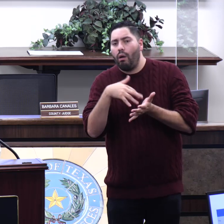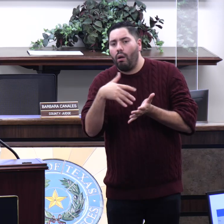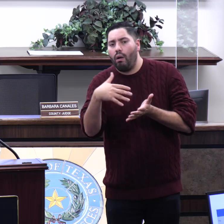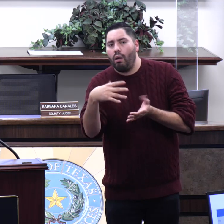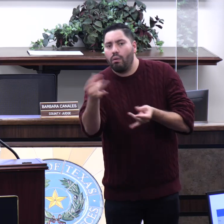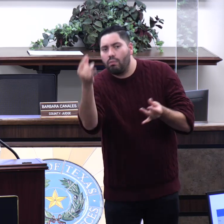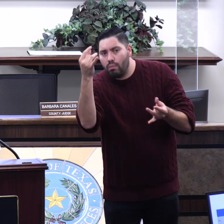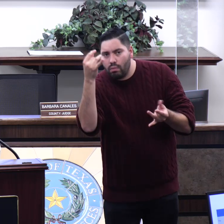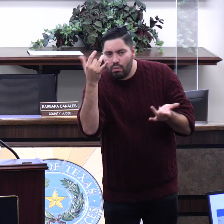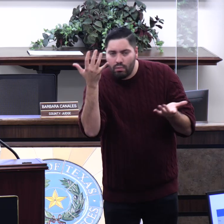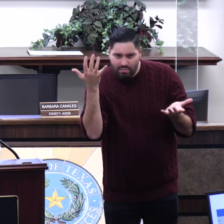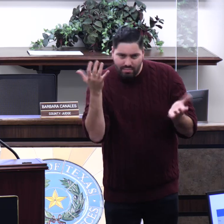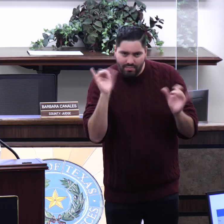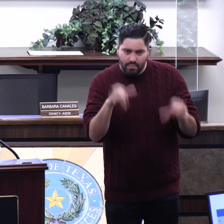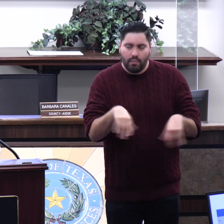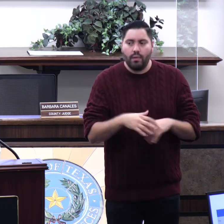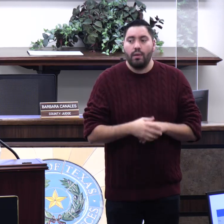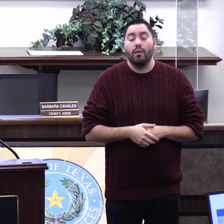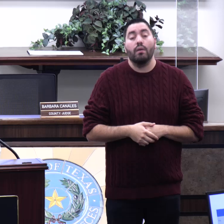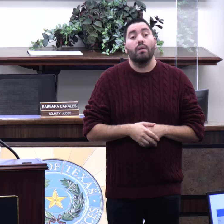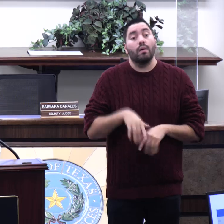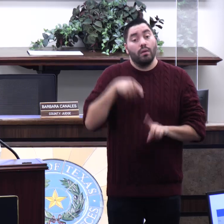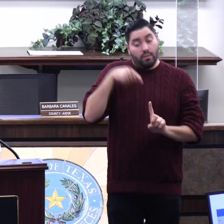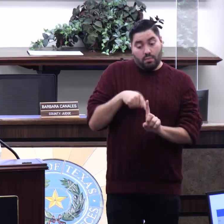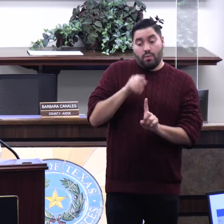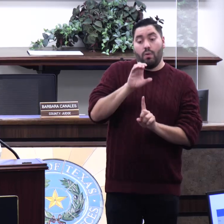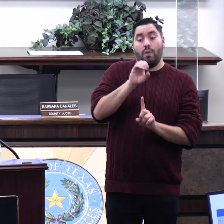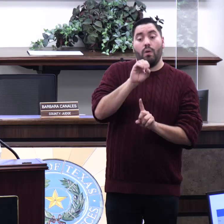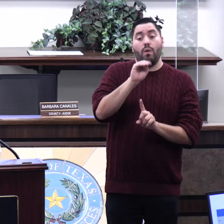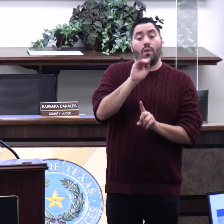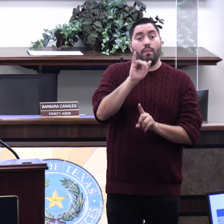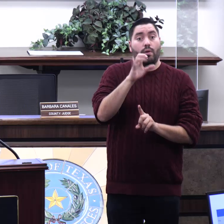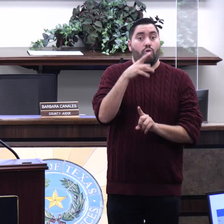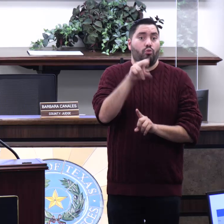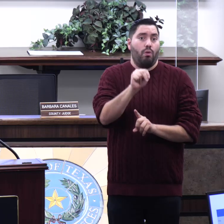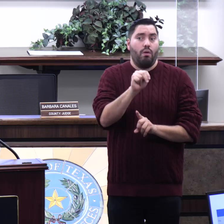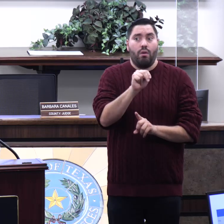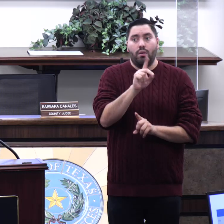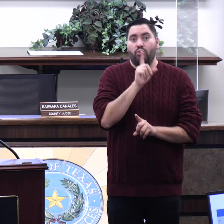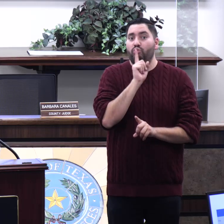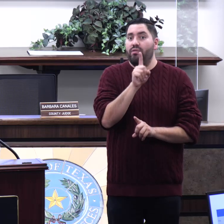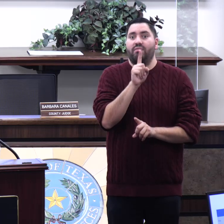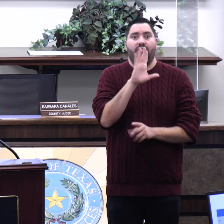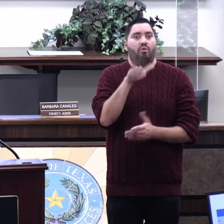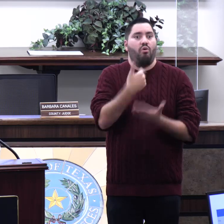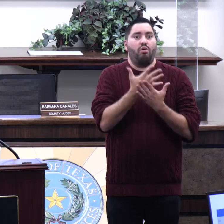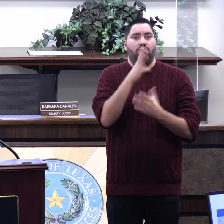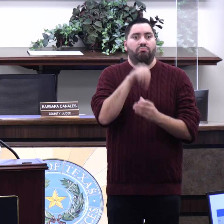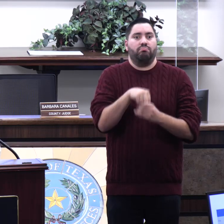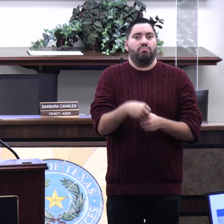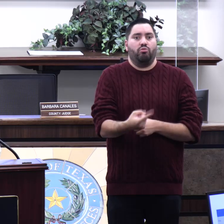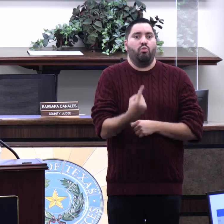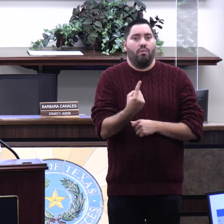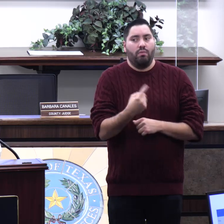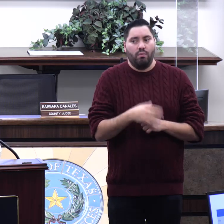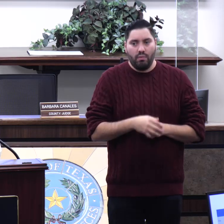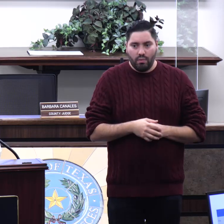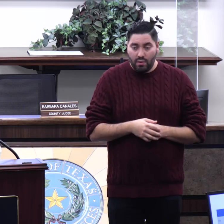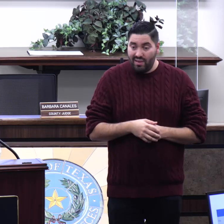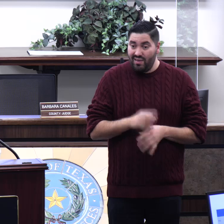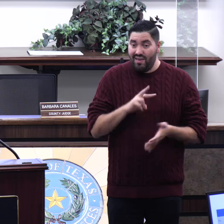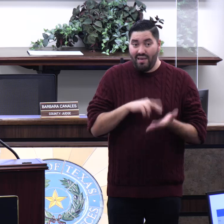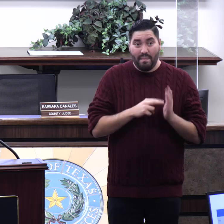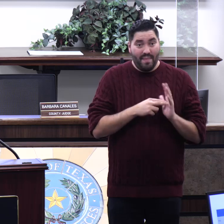world. This particular variant, Omicron, is all in one. And these are all mutations,